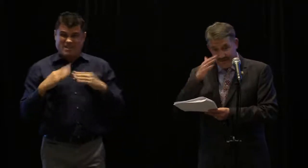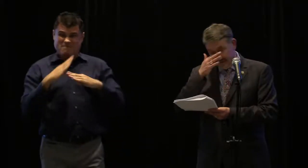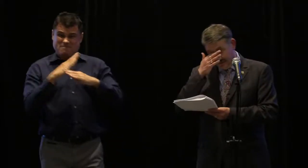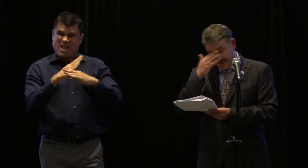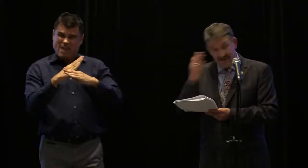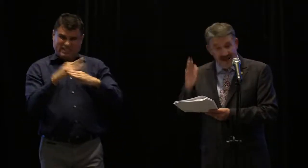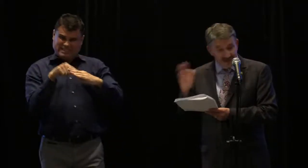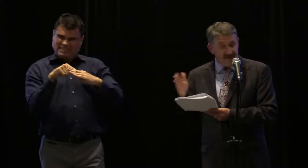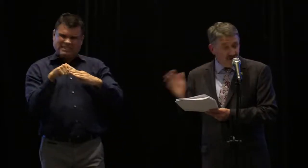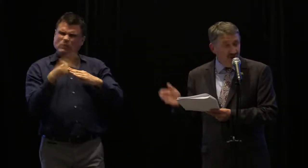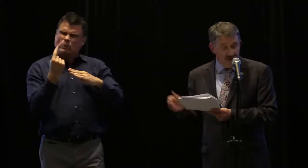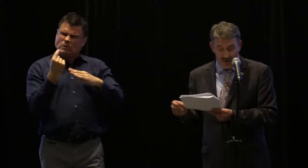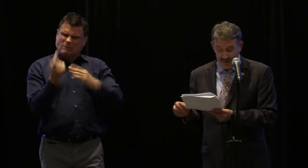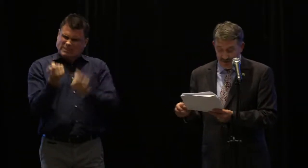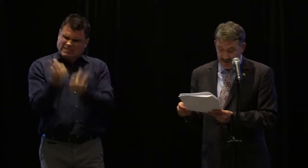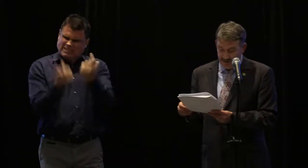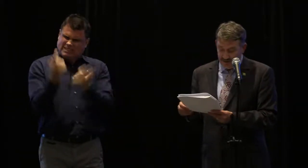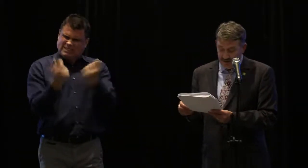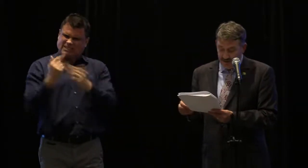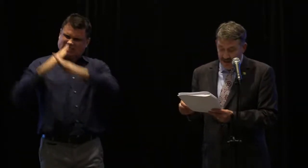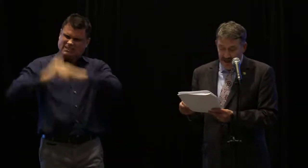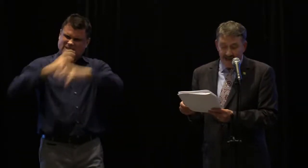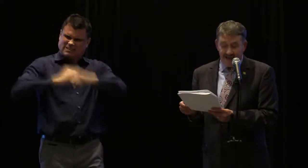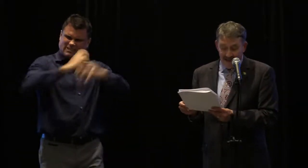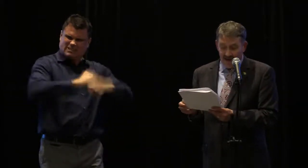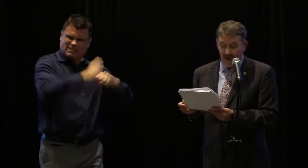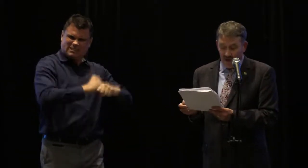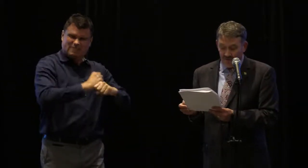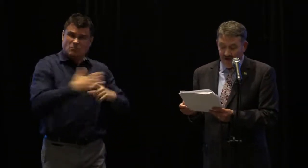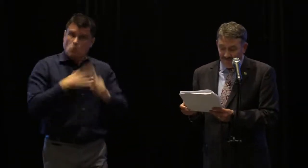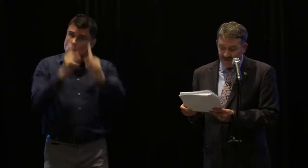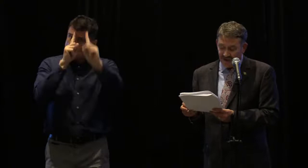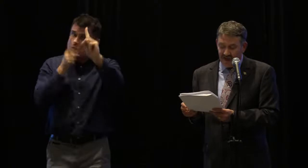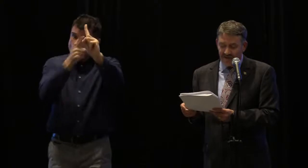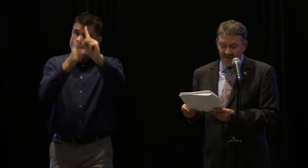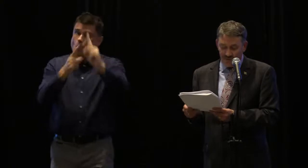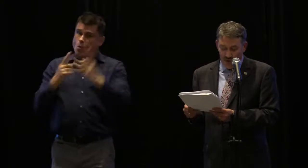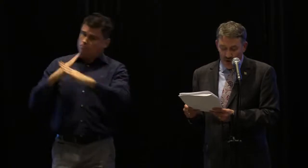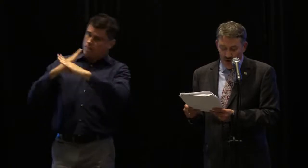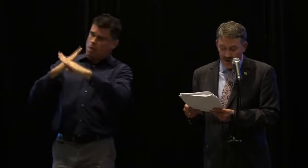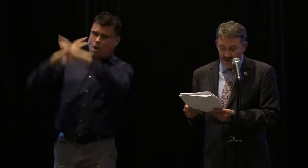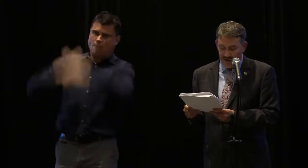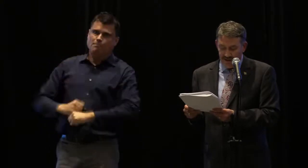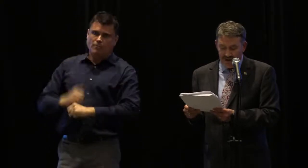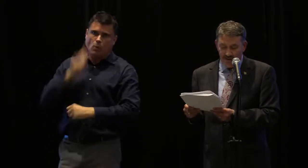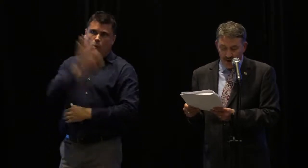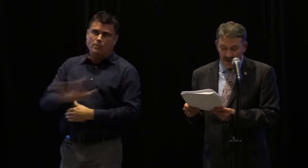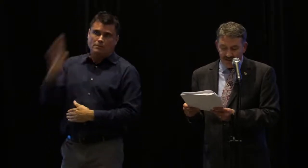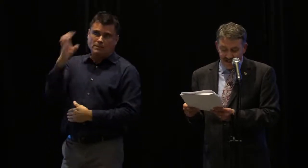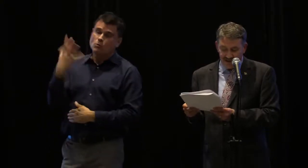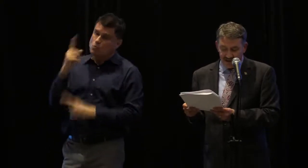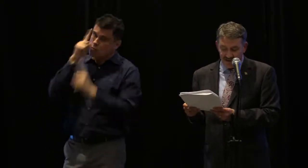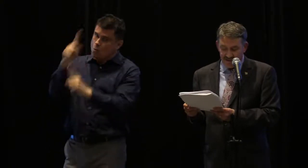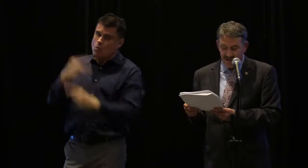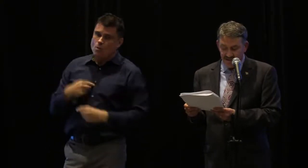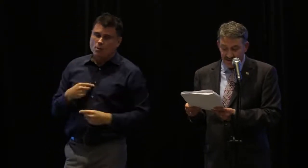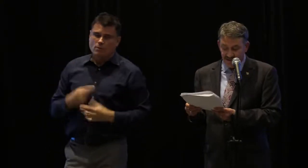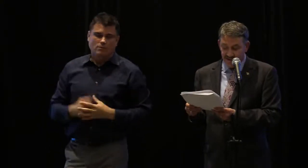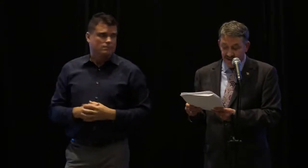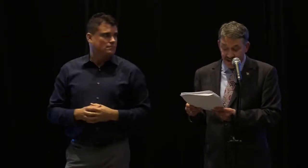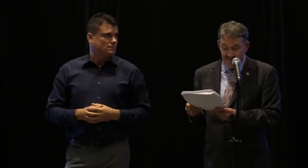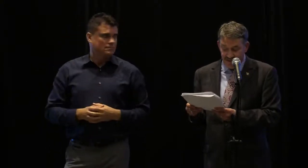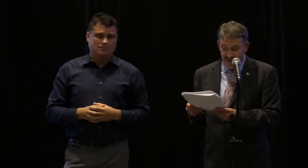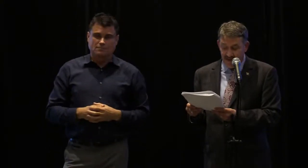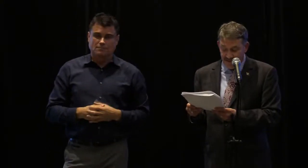eliminated. That is the goal. And I cannot overemphasize the role that organizations such